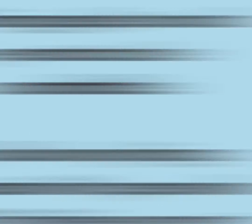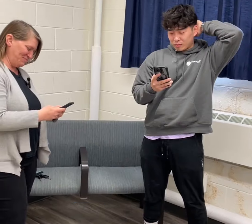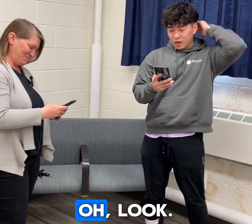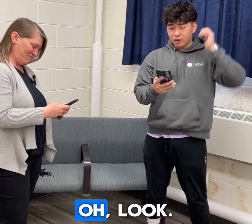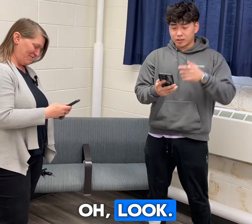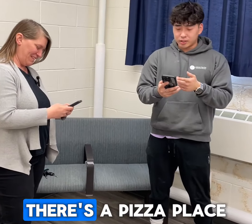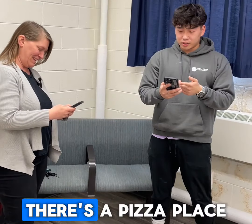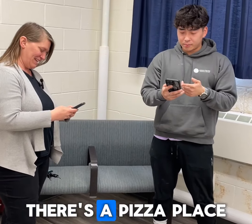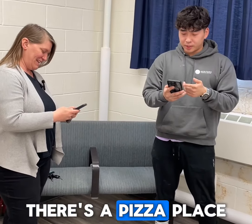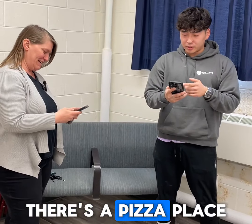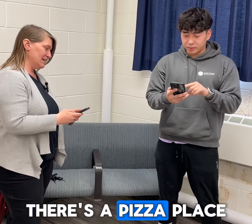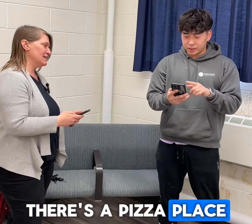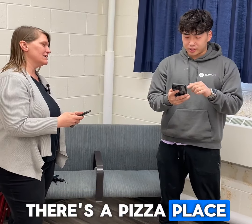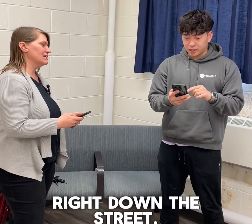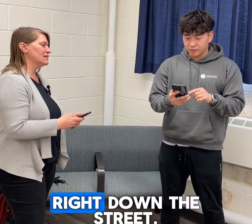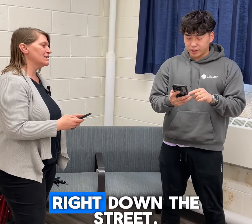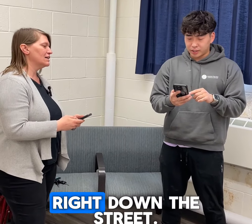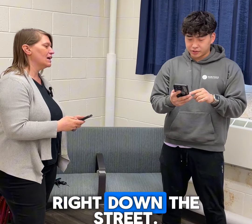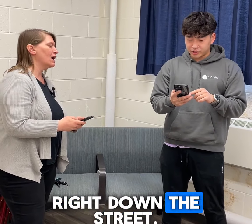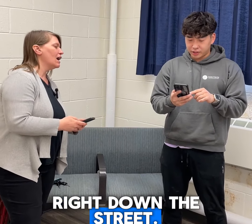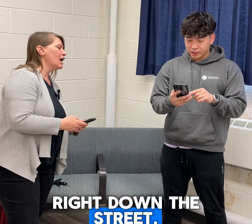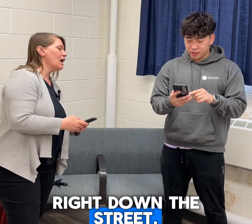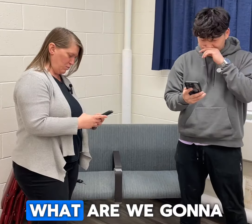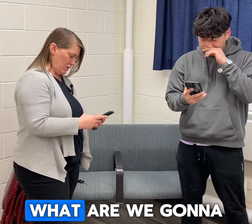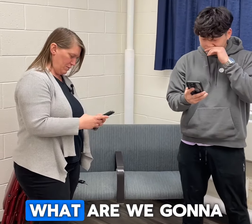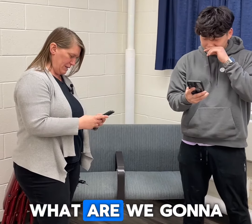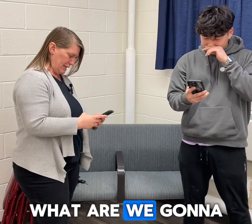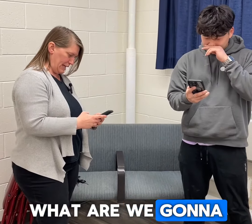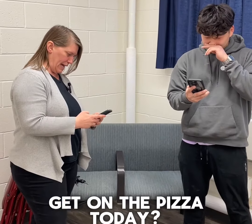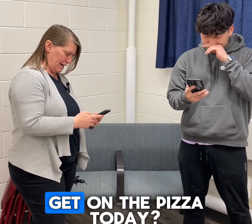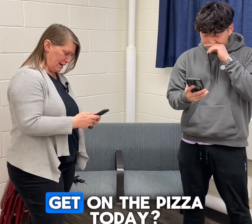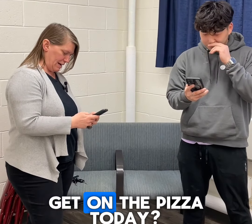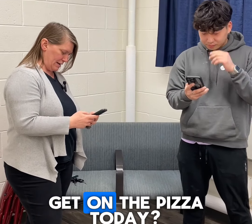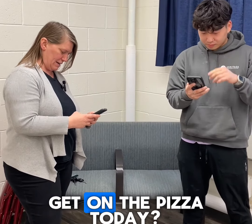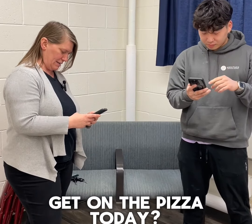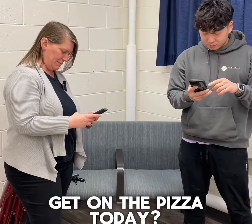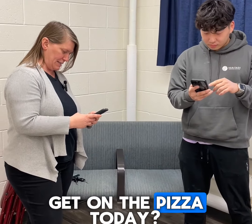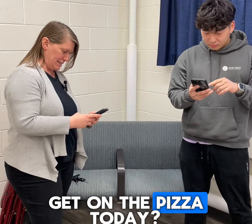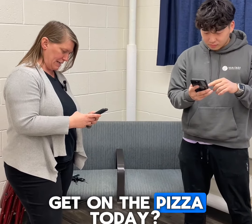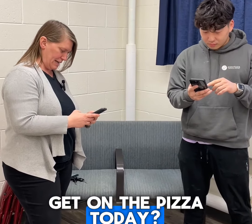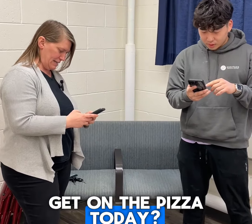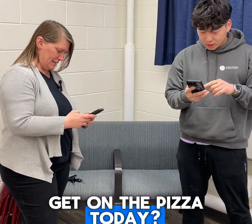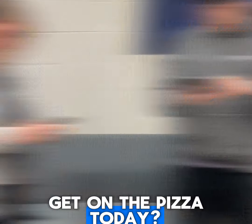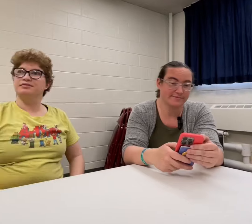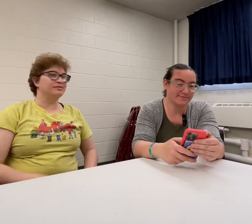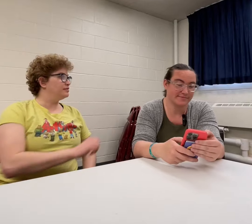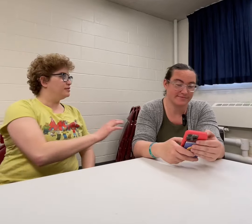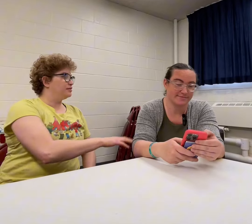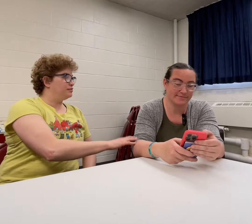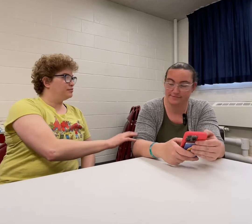oh look there's a pizza place right down the street what are we going to get on the pizza today you